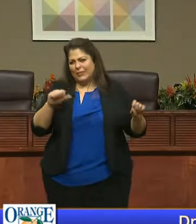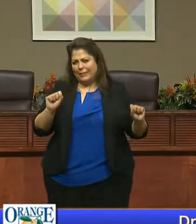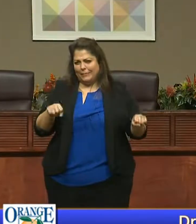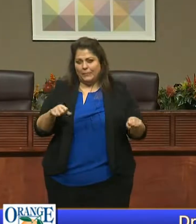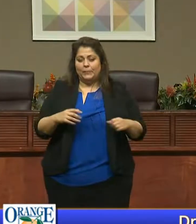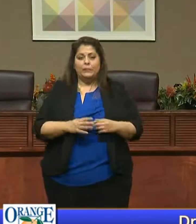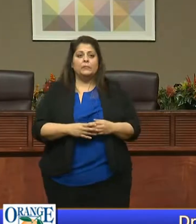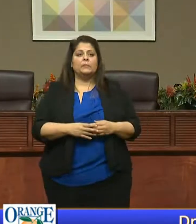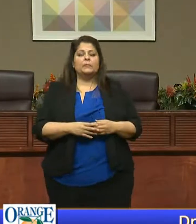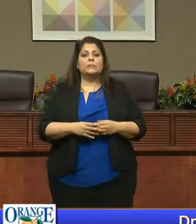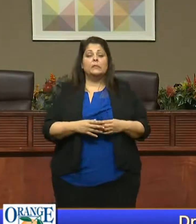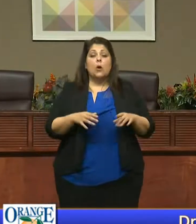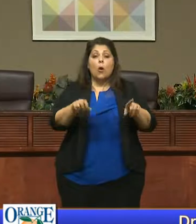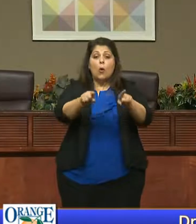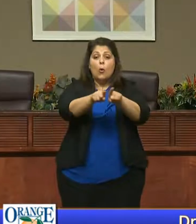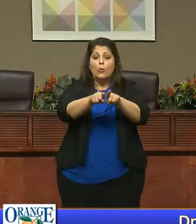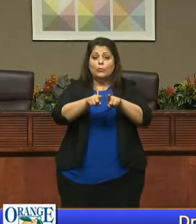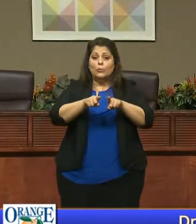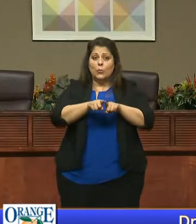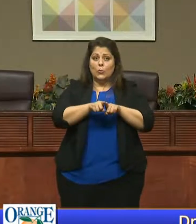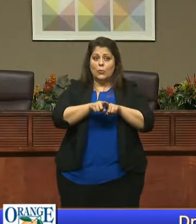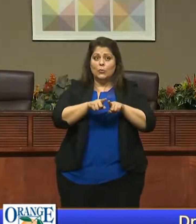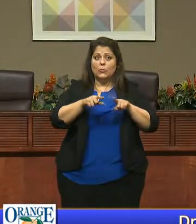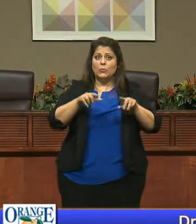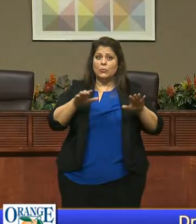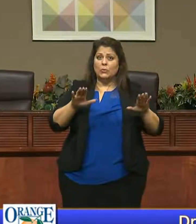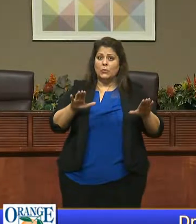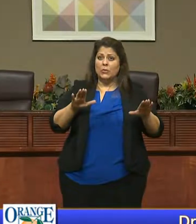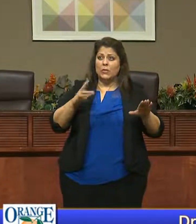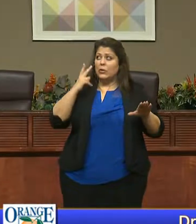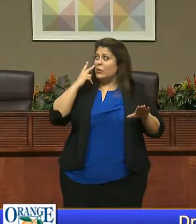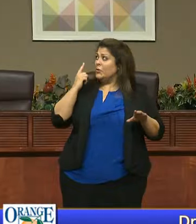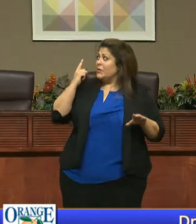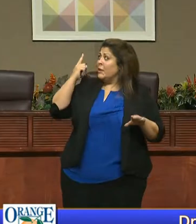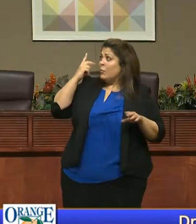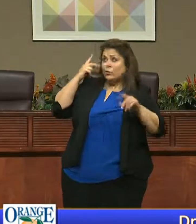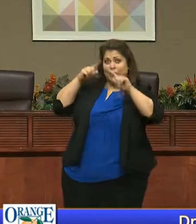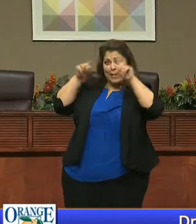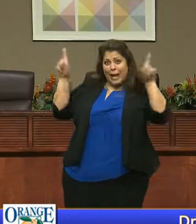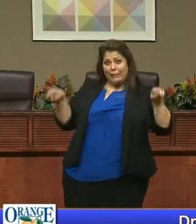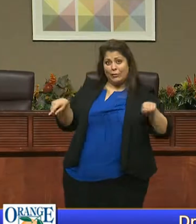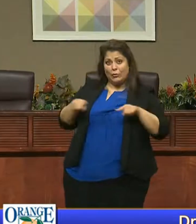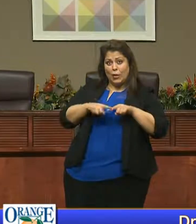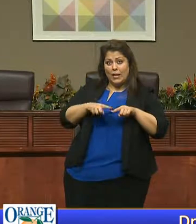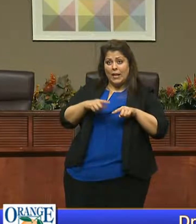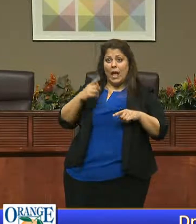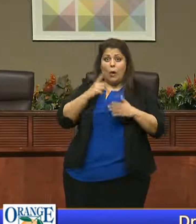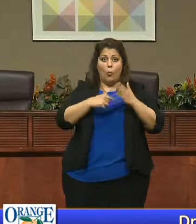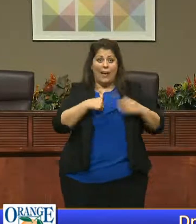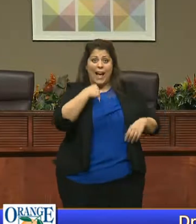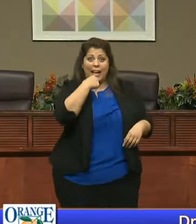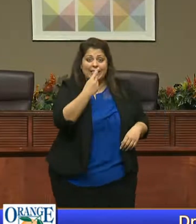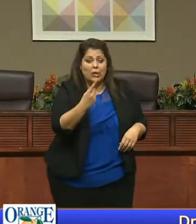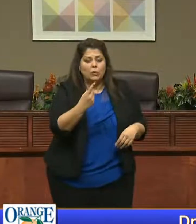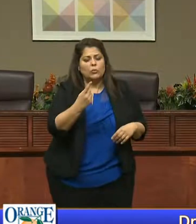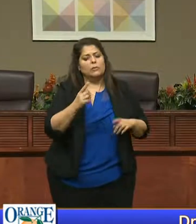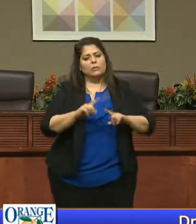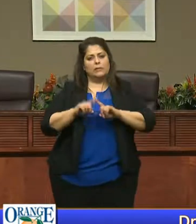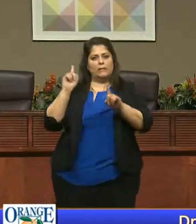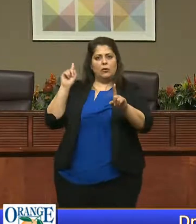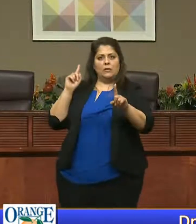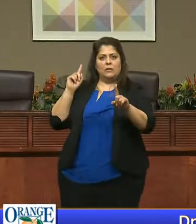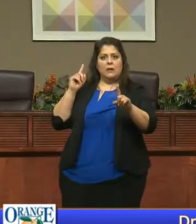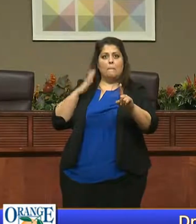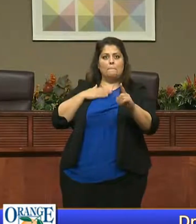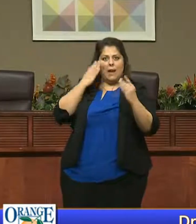There's going to be also a little bit of a difference with the data that is on the dashboard because this is more up to date. So we